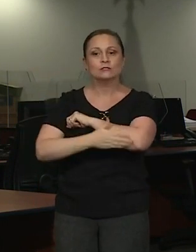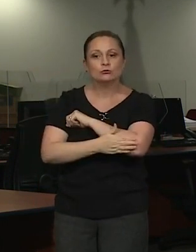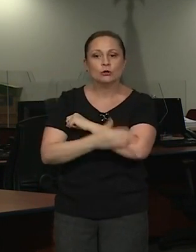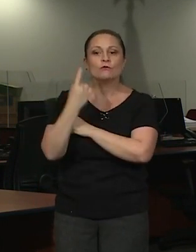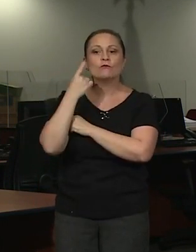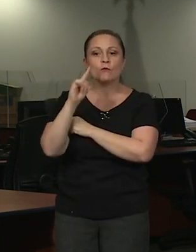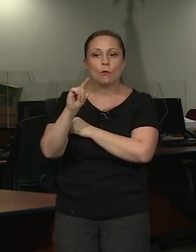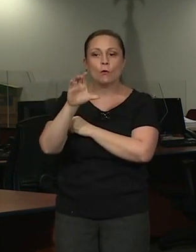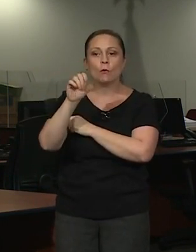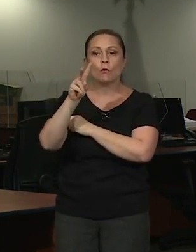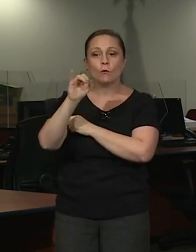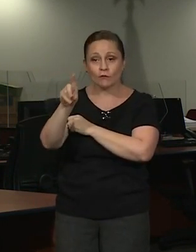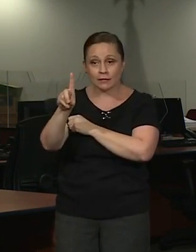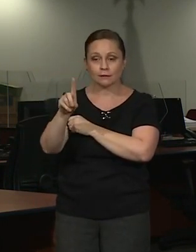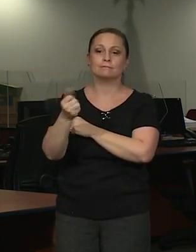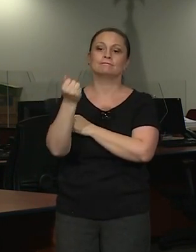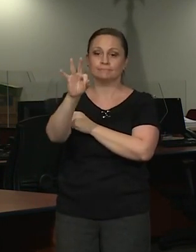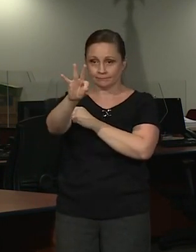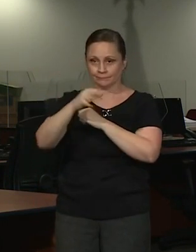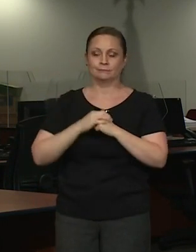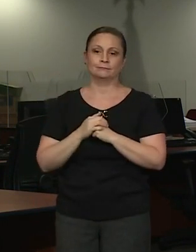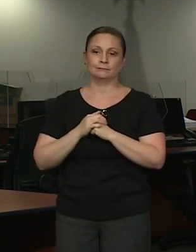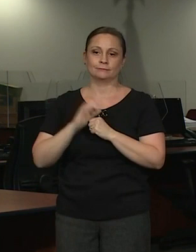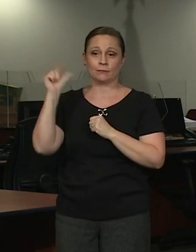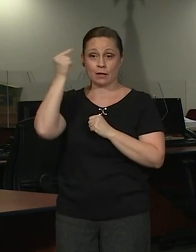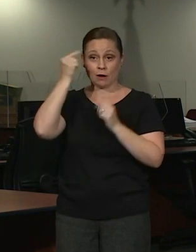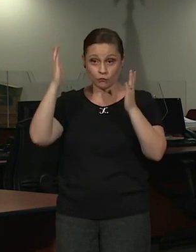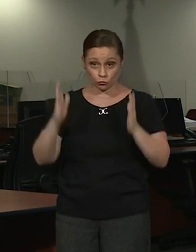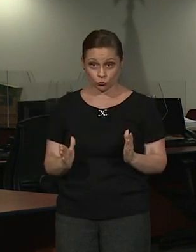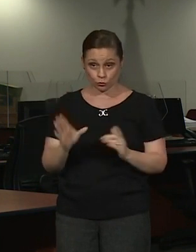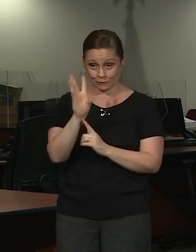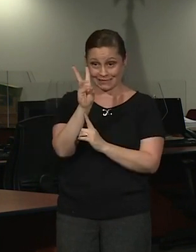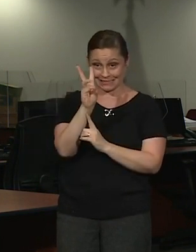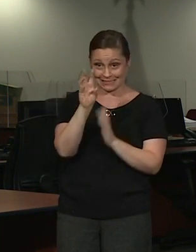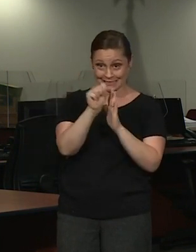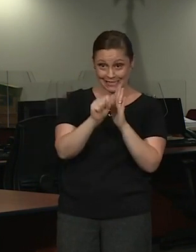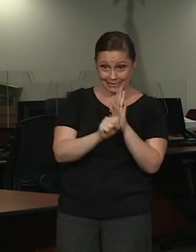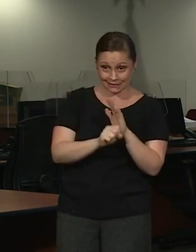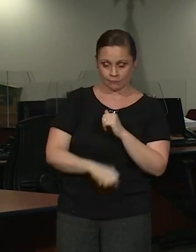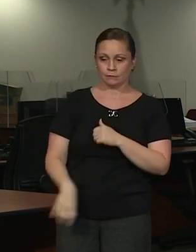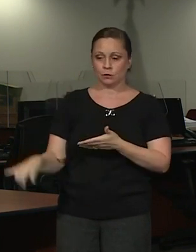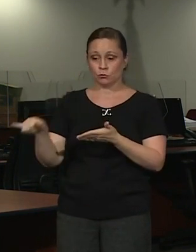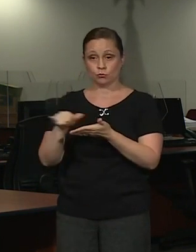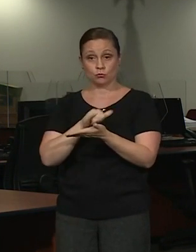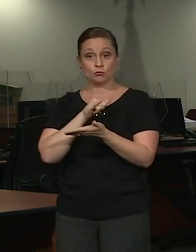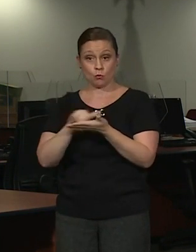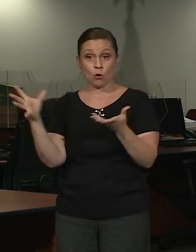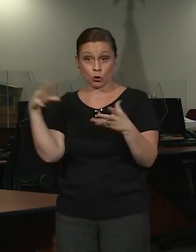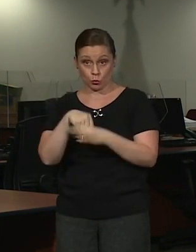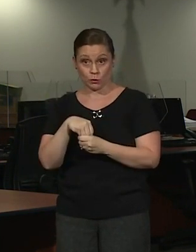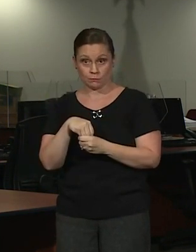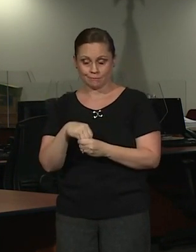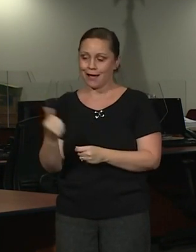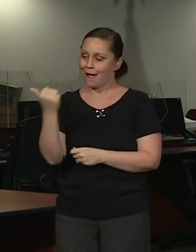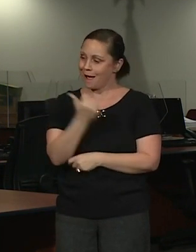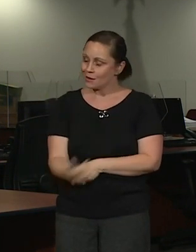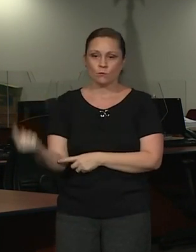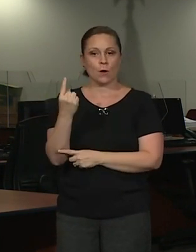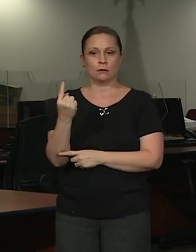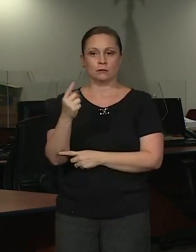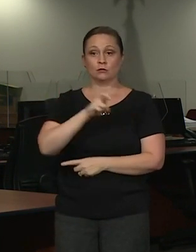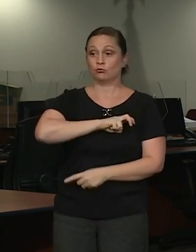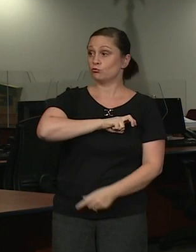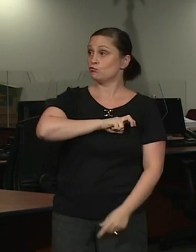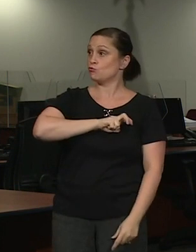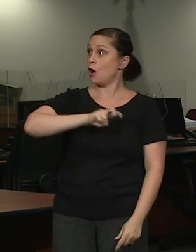COVID-19. The governors of 6 states, including New York, have announced that anyone traveling to